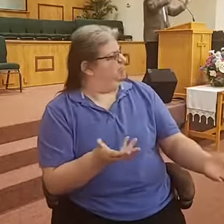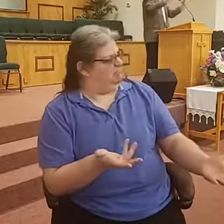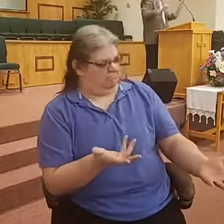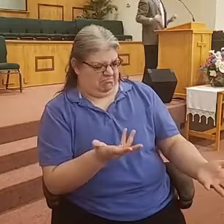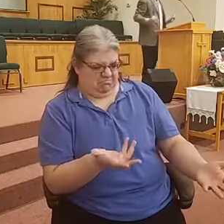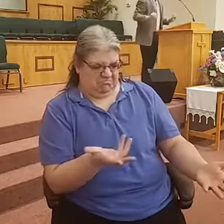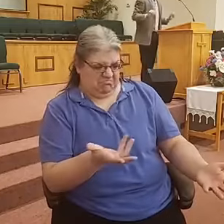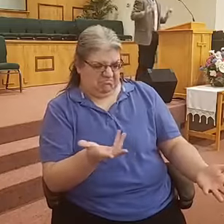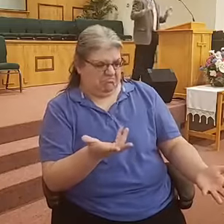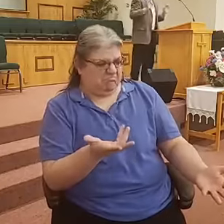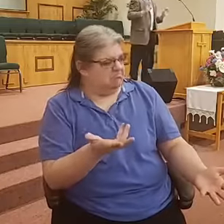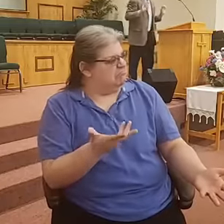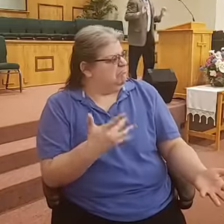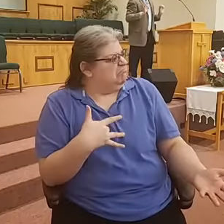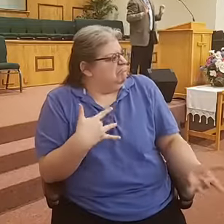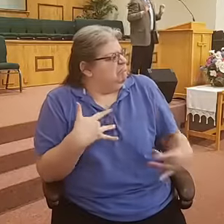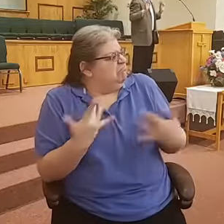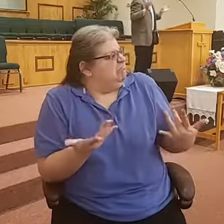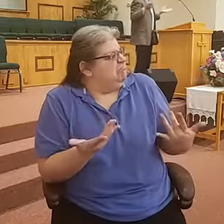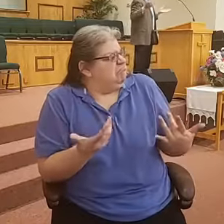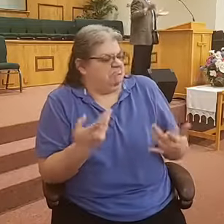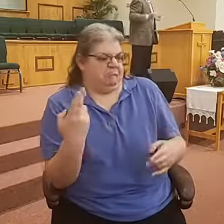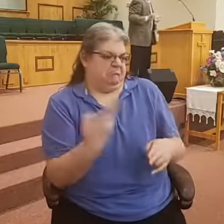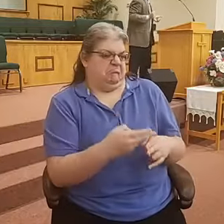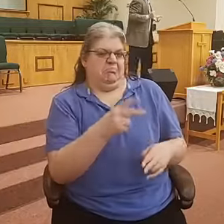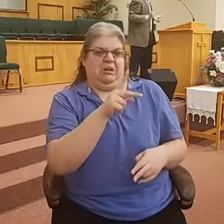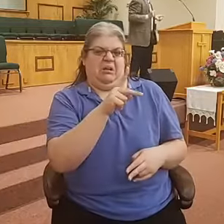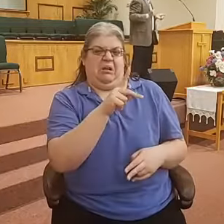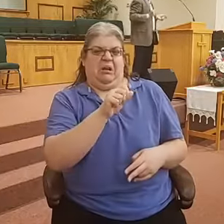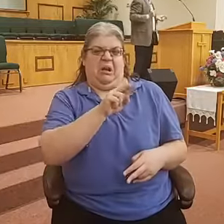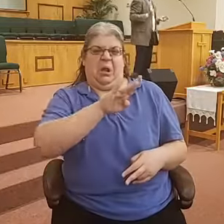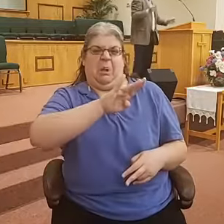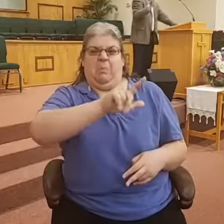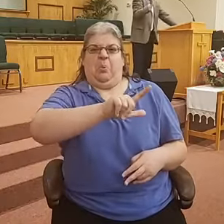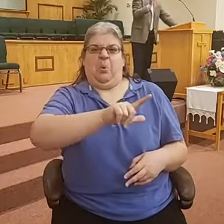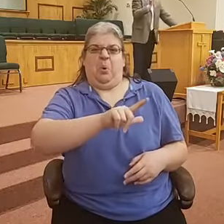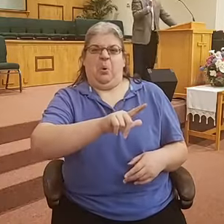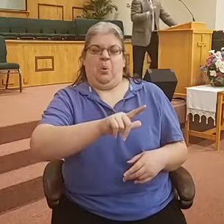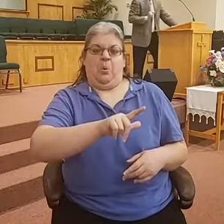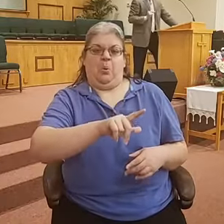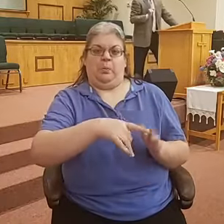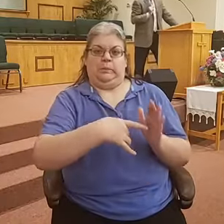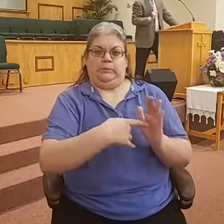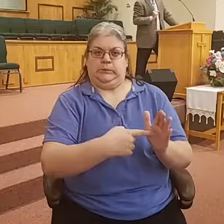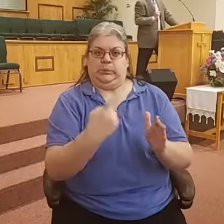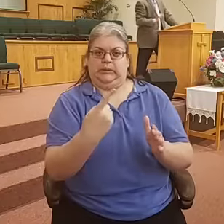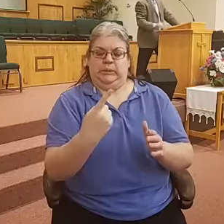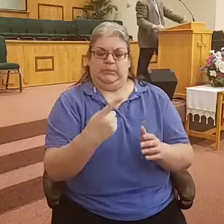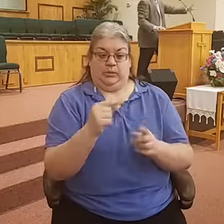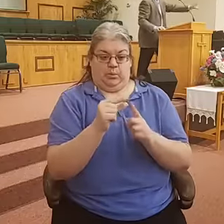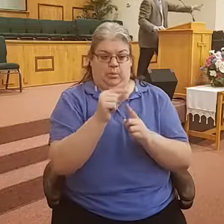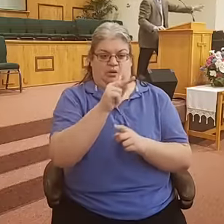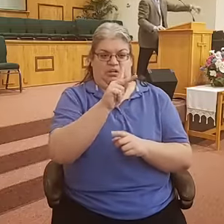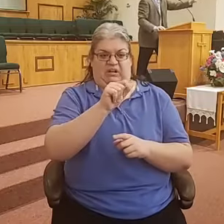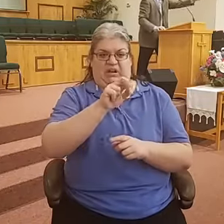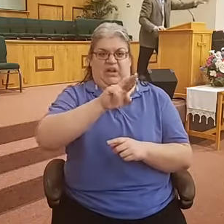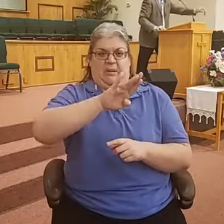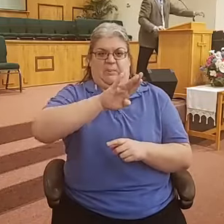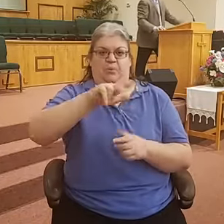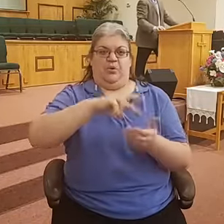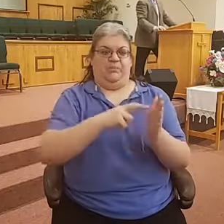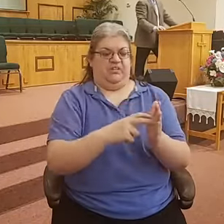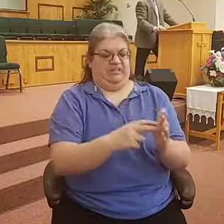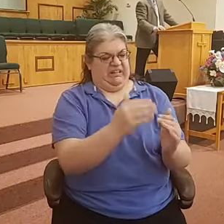It's interesting, the very fact that he calls them Kabul reveals something. The very word means limited